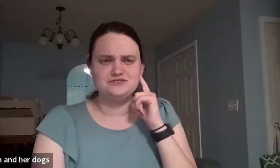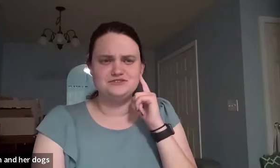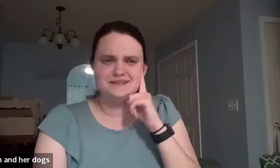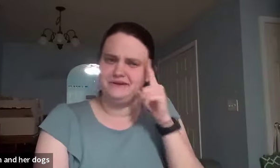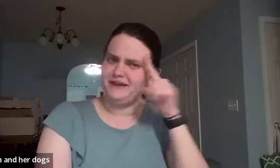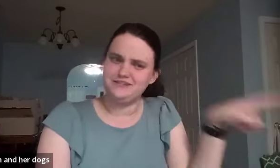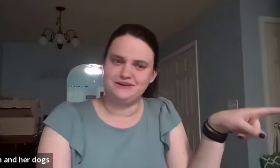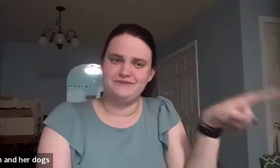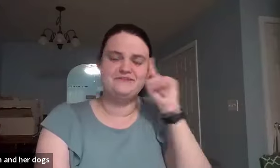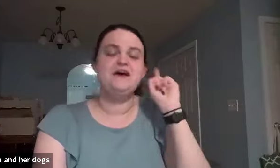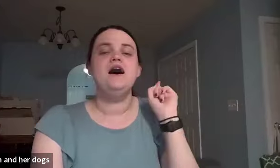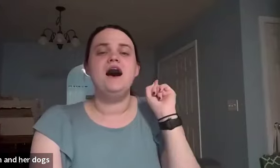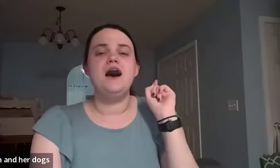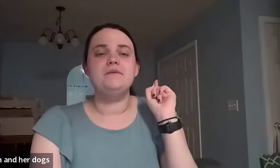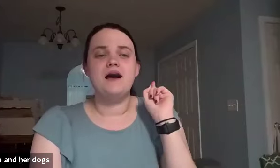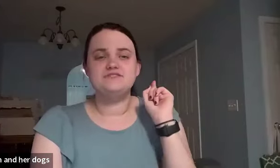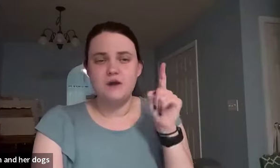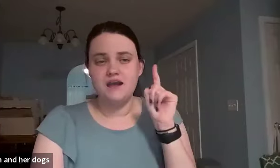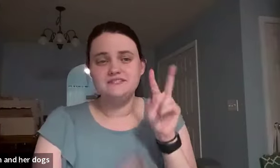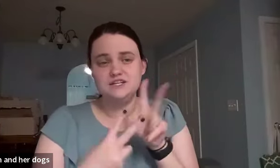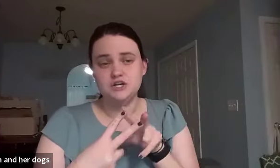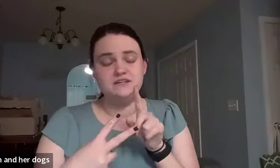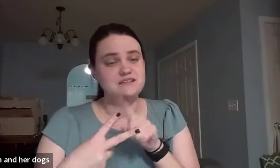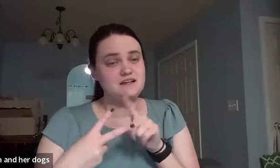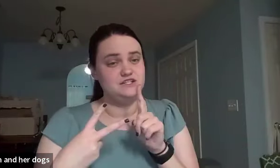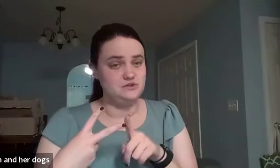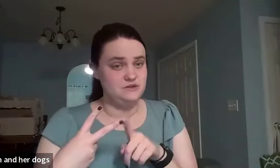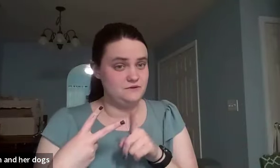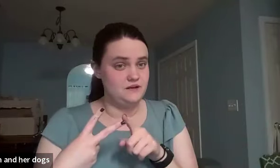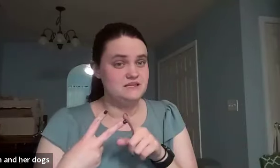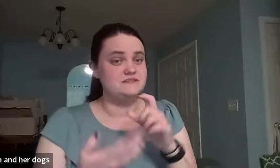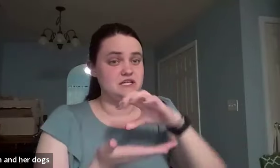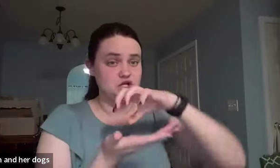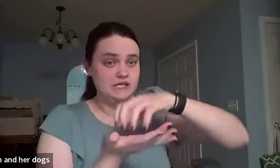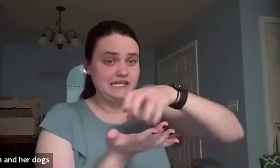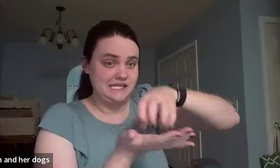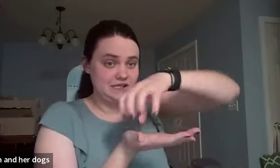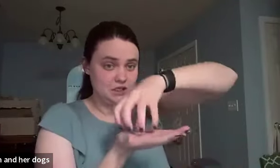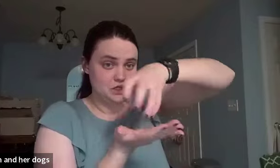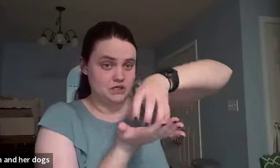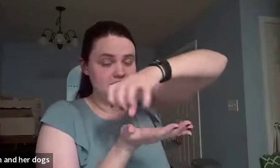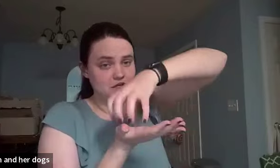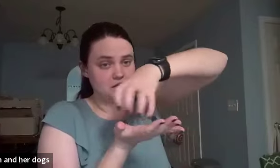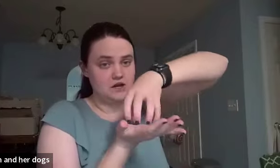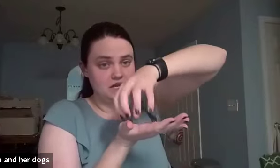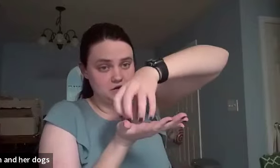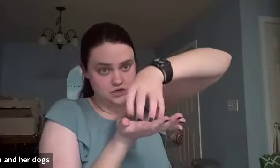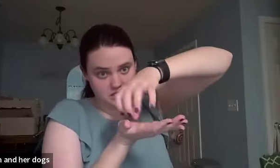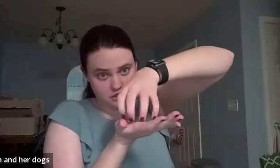just realized like, wait, that's so I've seen cookies signed two different ways. I've seen cookie like you're cutting out a cookie